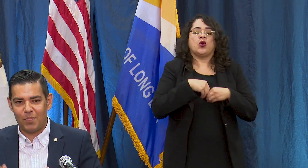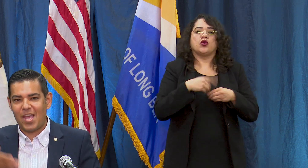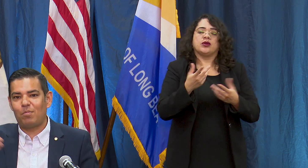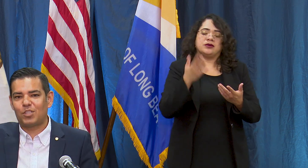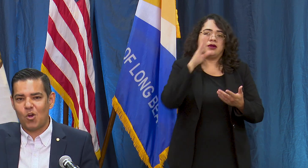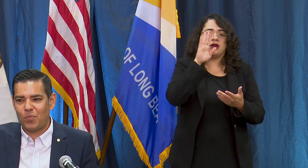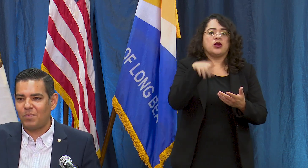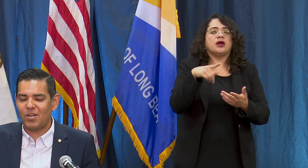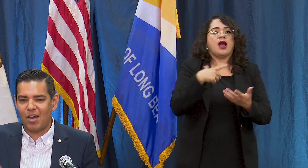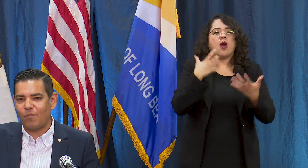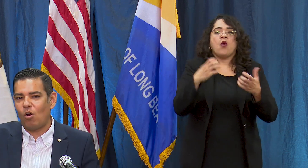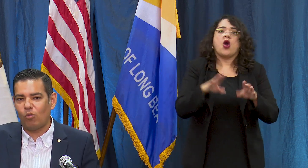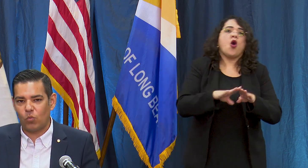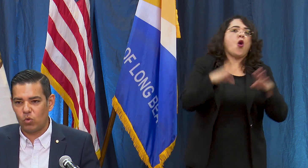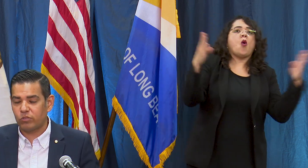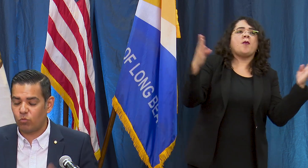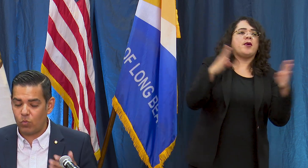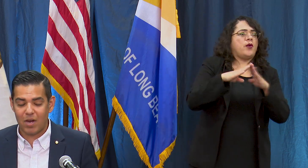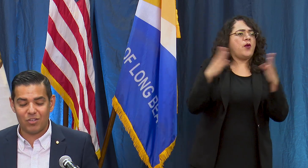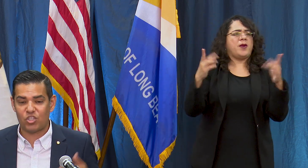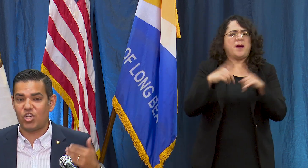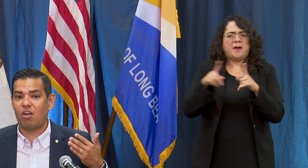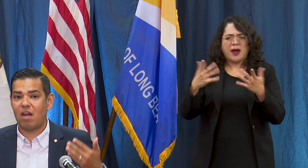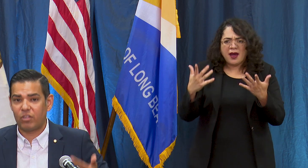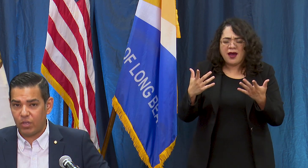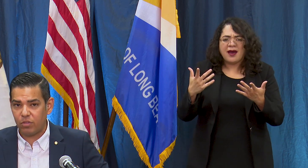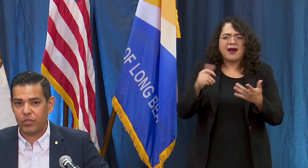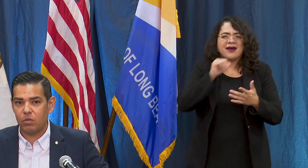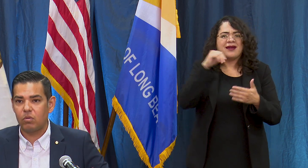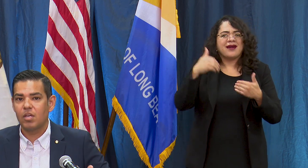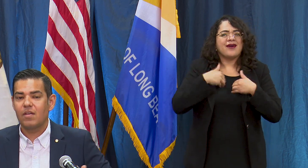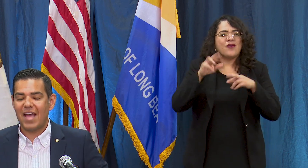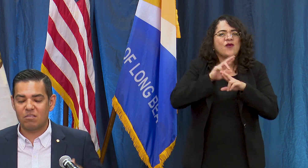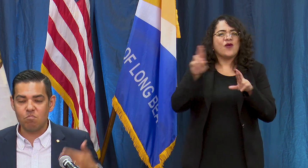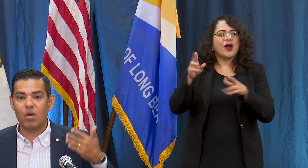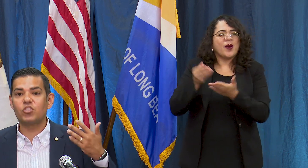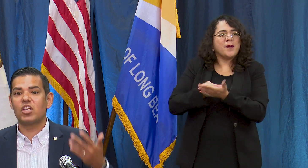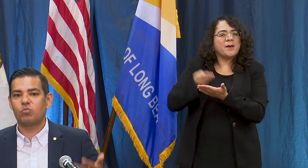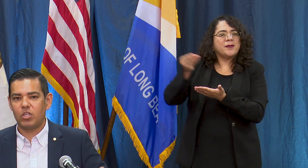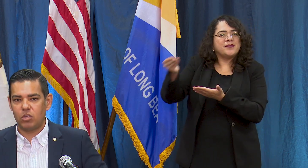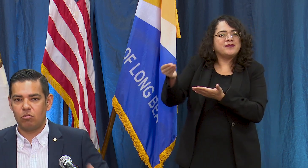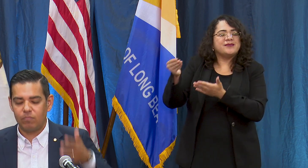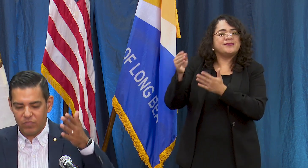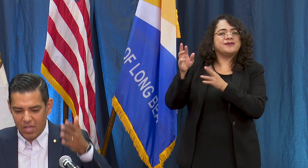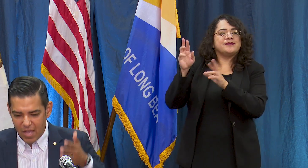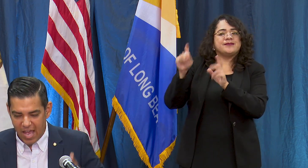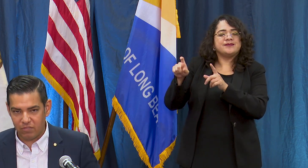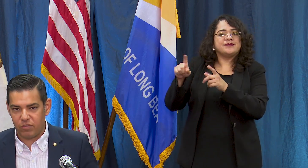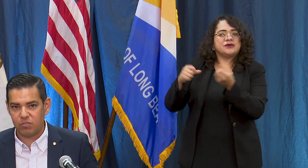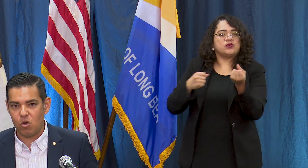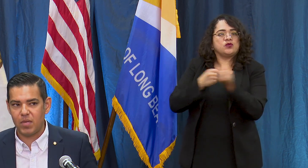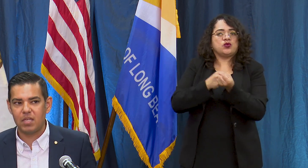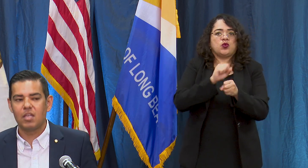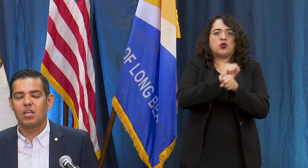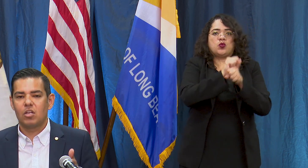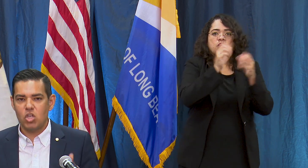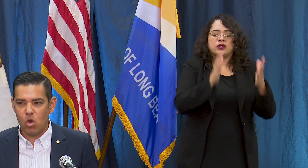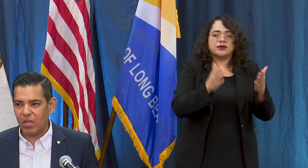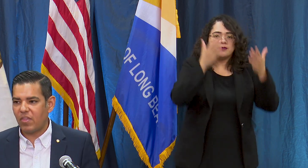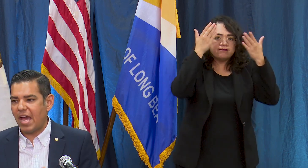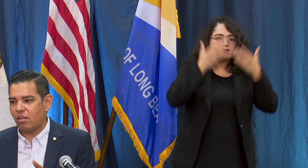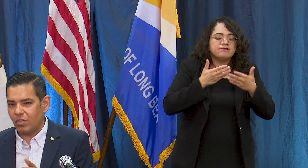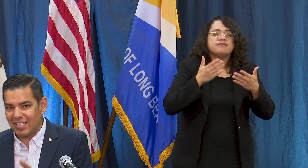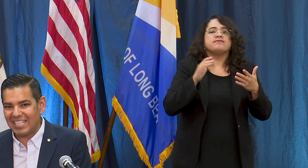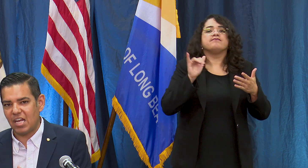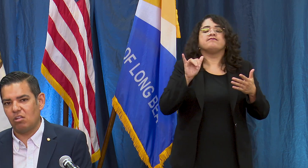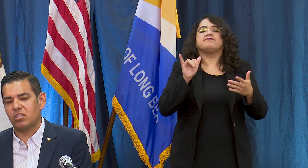you're going to be able to open but not have all the rules. We wanted to share everything with you as much as we knew as of this moment,